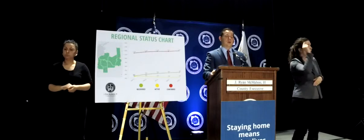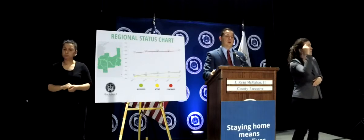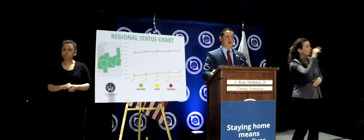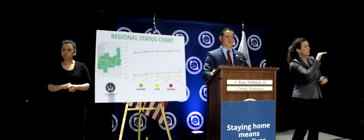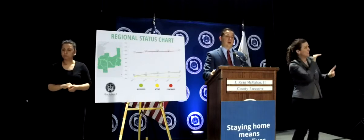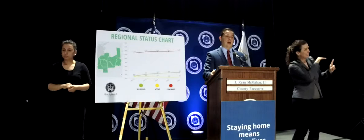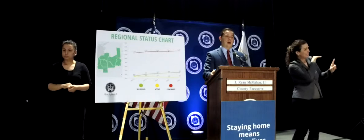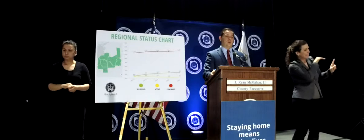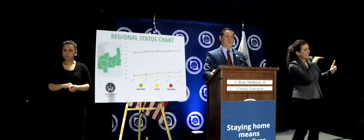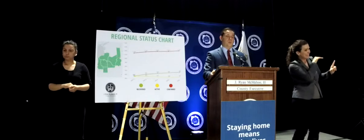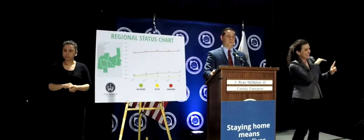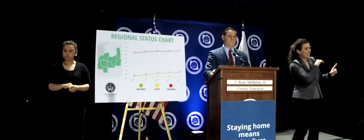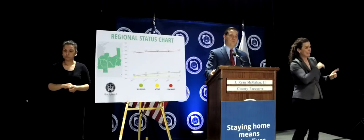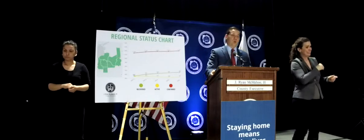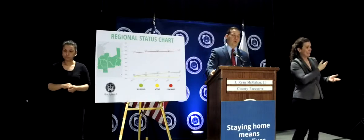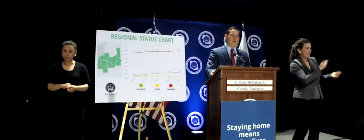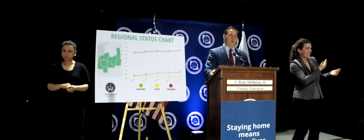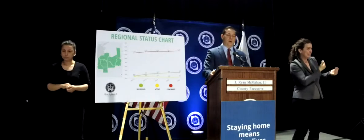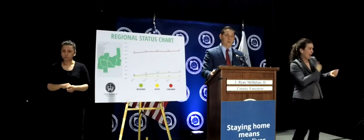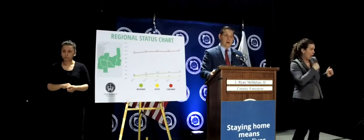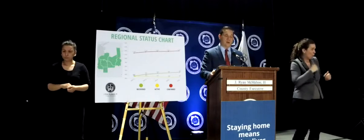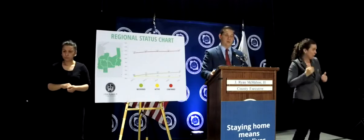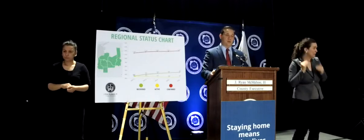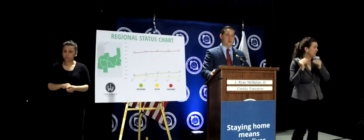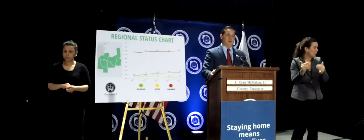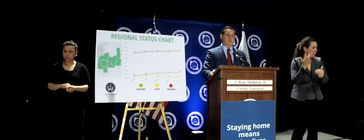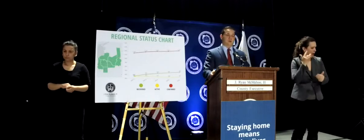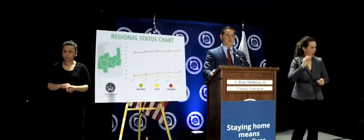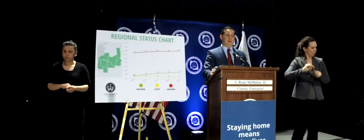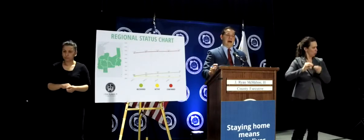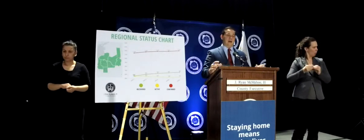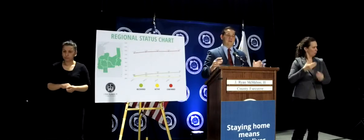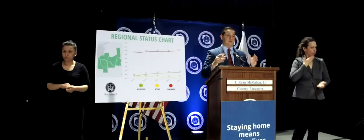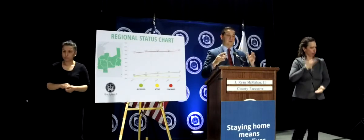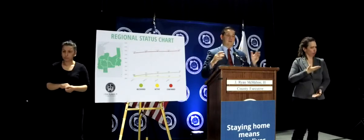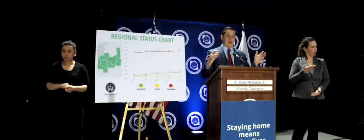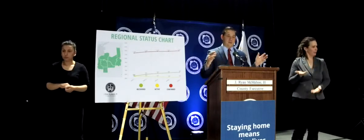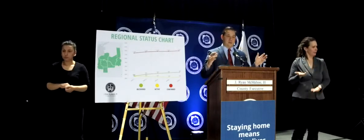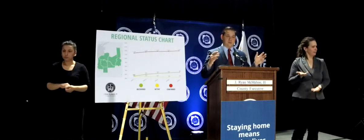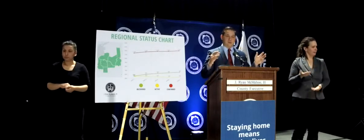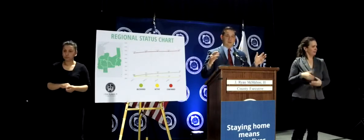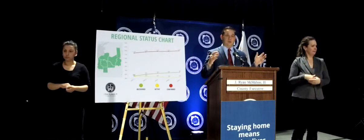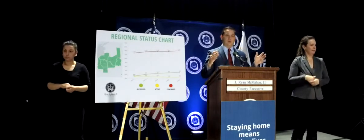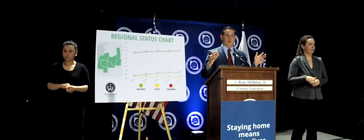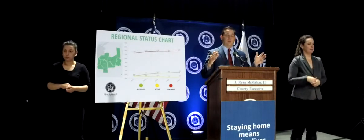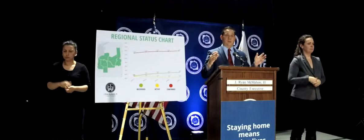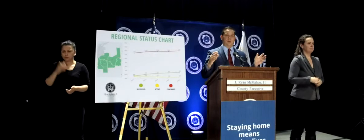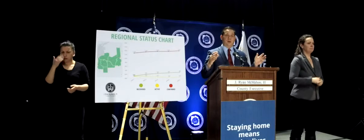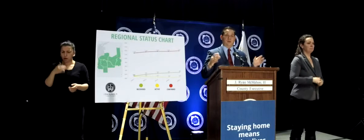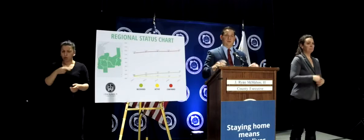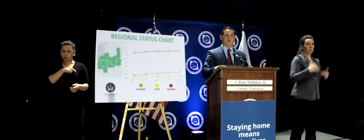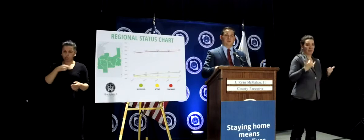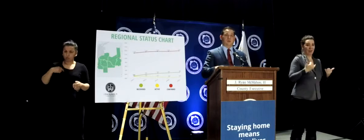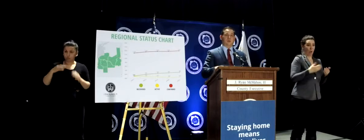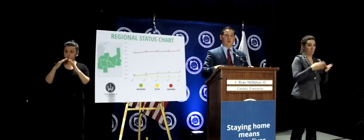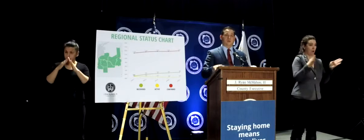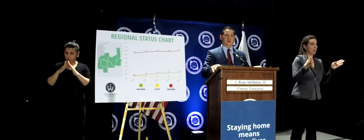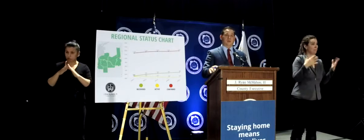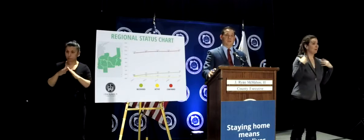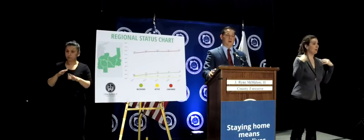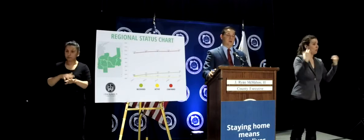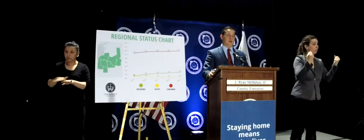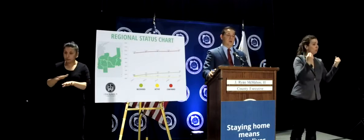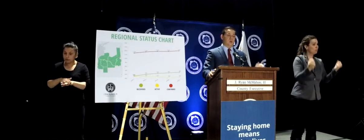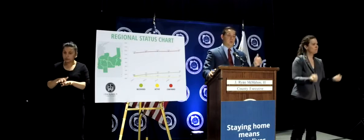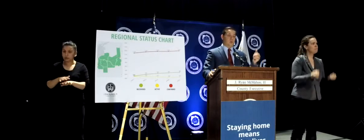So right now, overall public health, there's a lot of different factors into overall public health. This is the one we're all